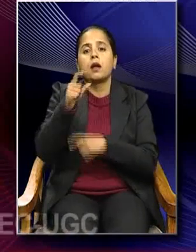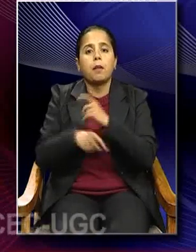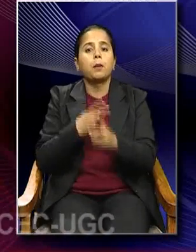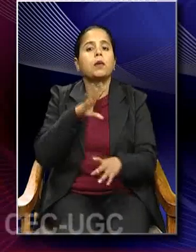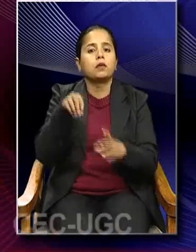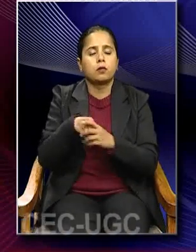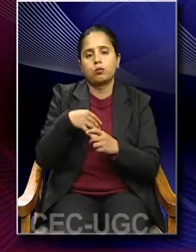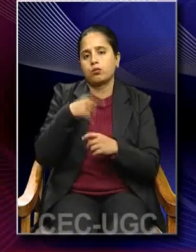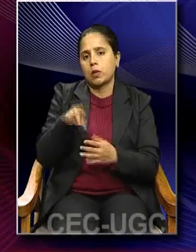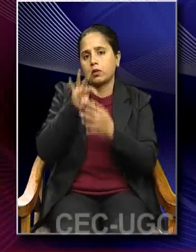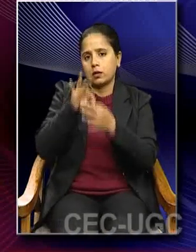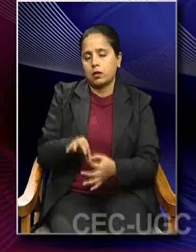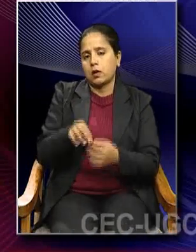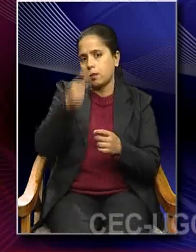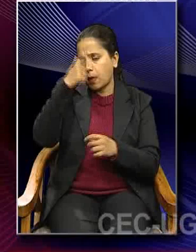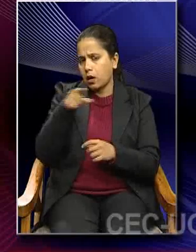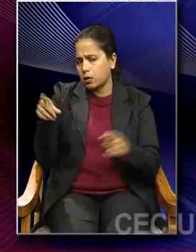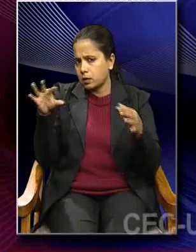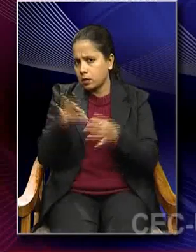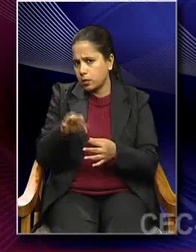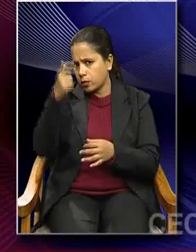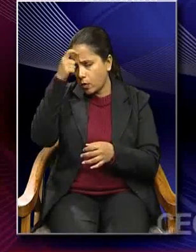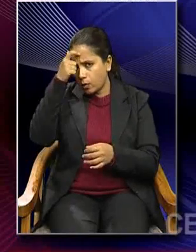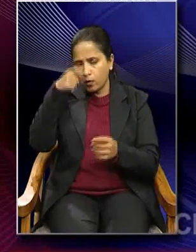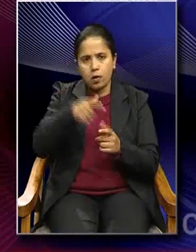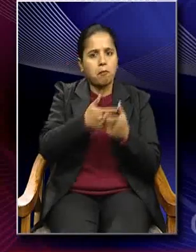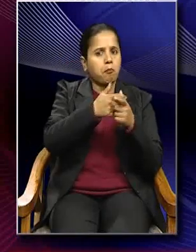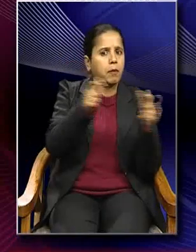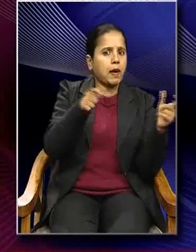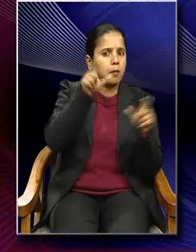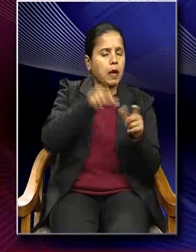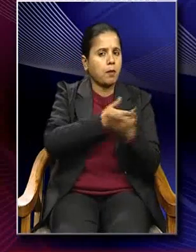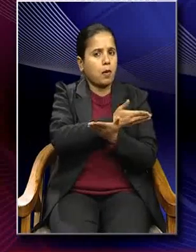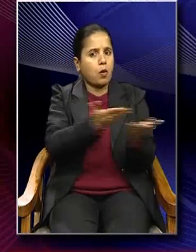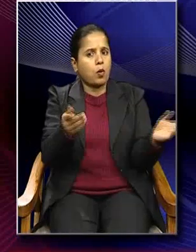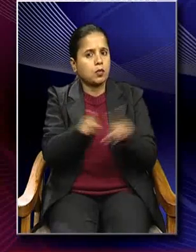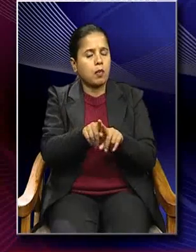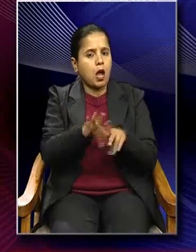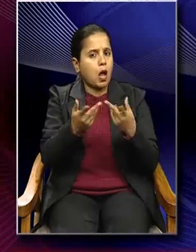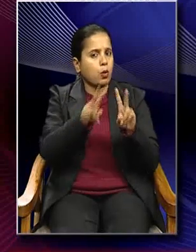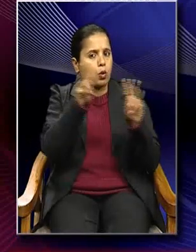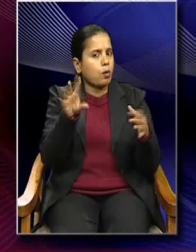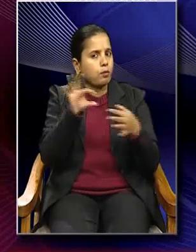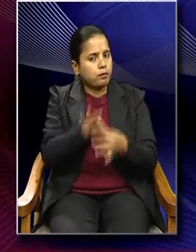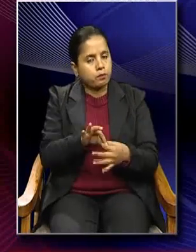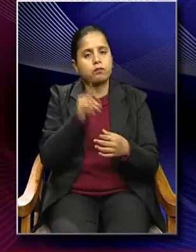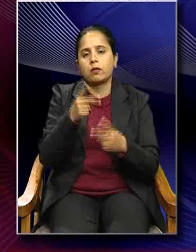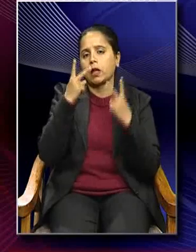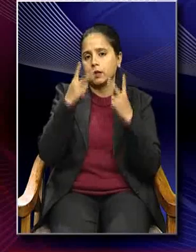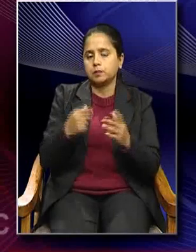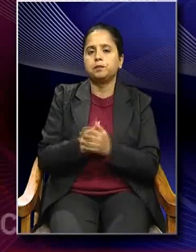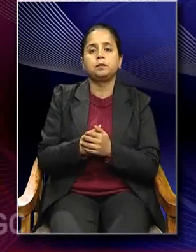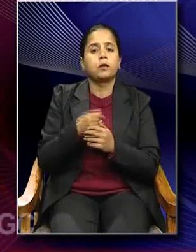of connect the personal issue with the larger public context.